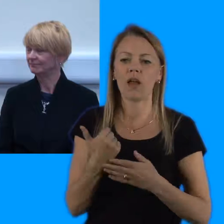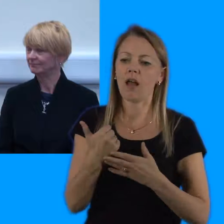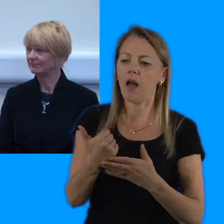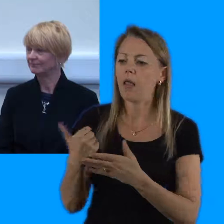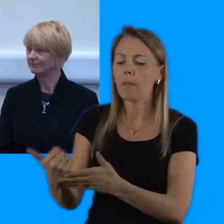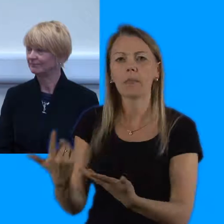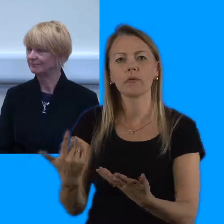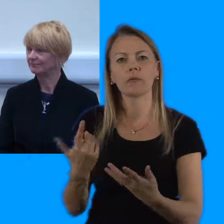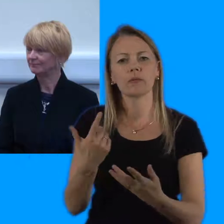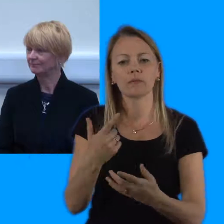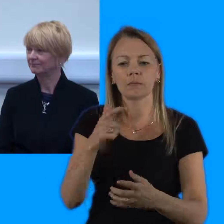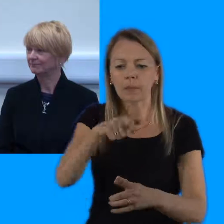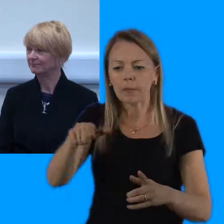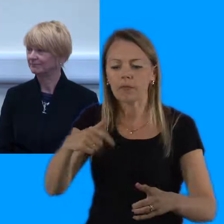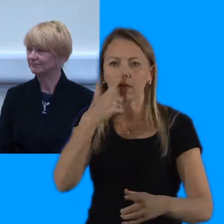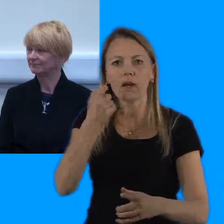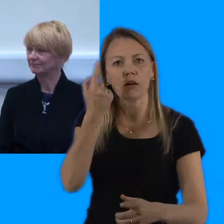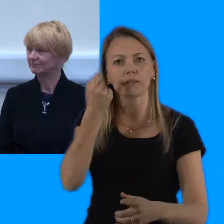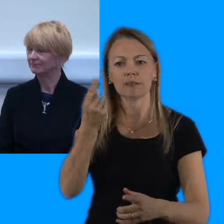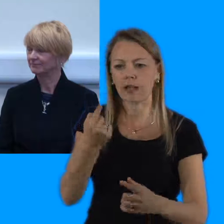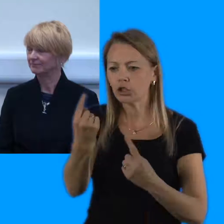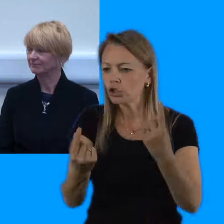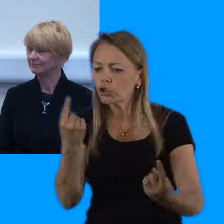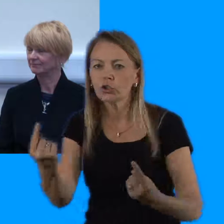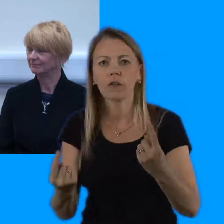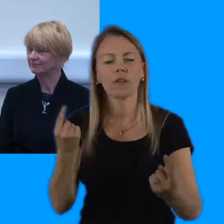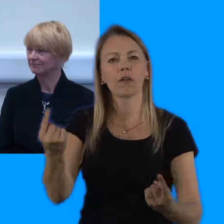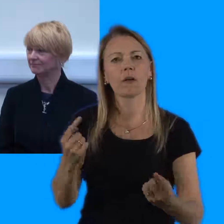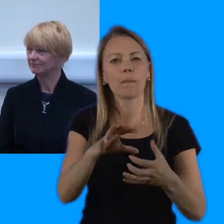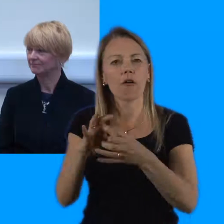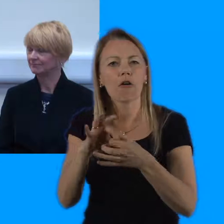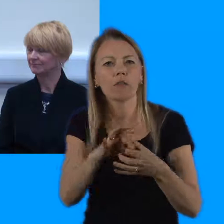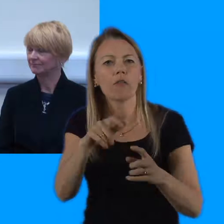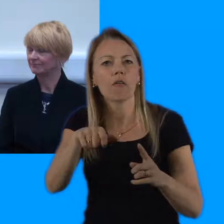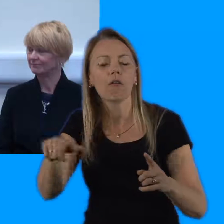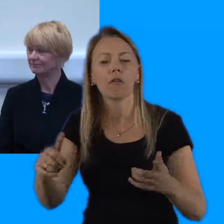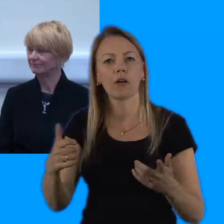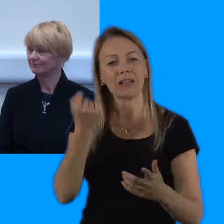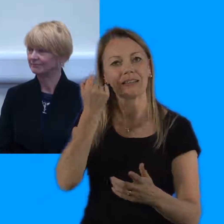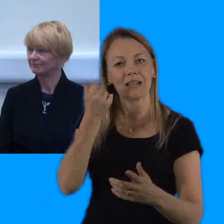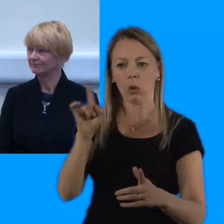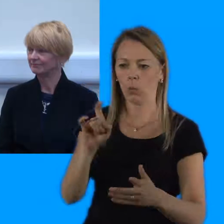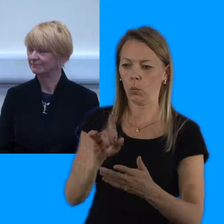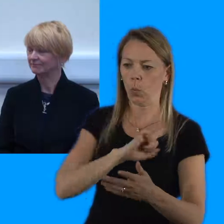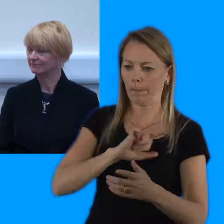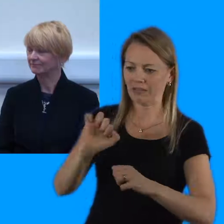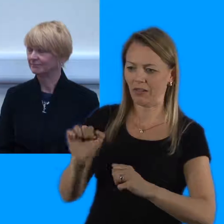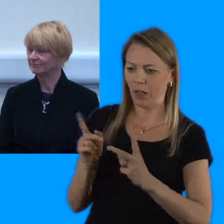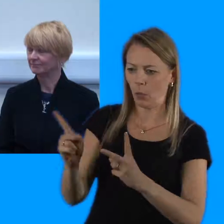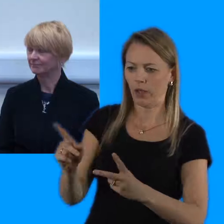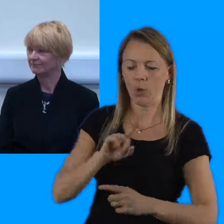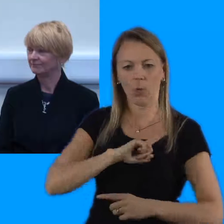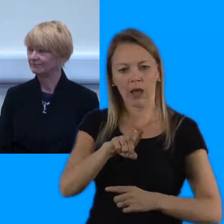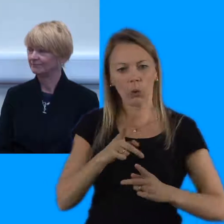is about helping people to understand the person that's next to them, about their closest partner, understanding what makes